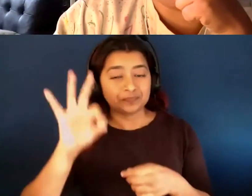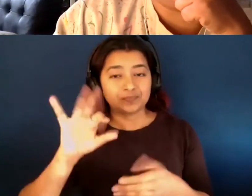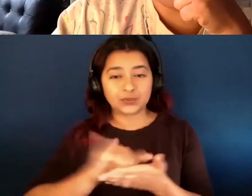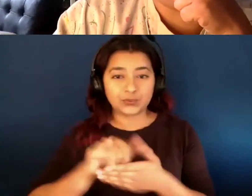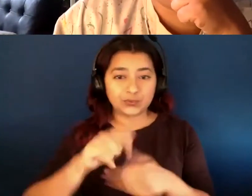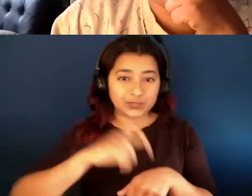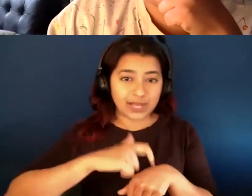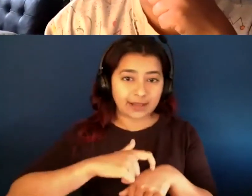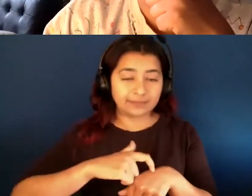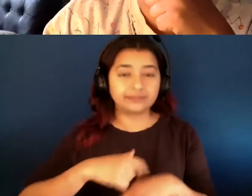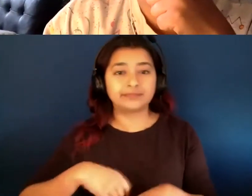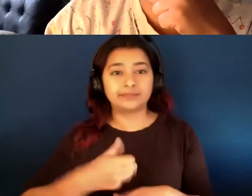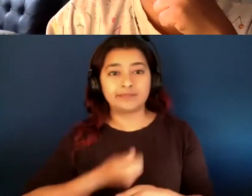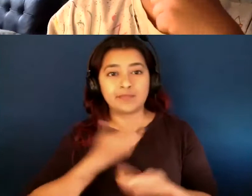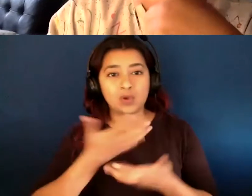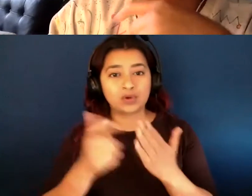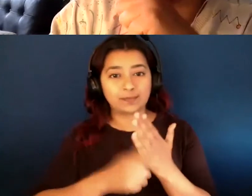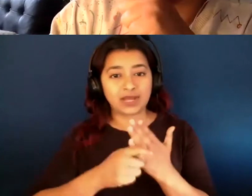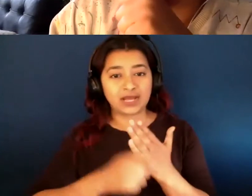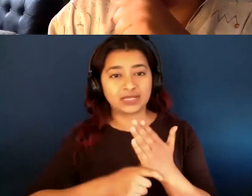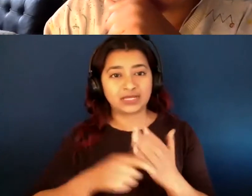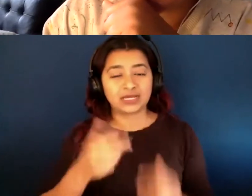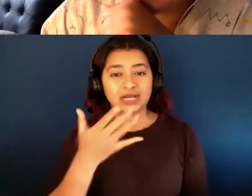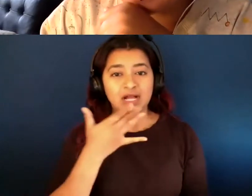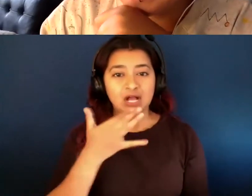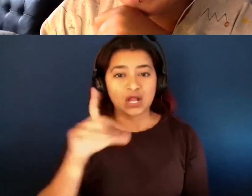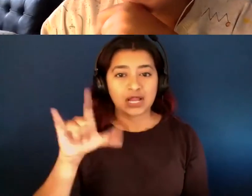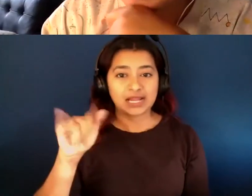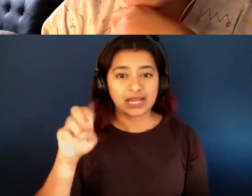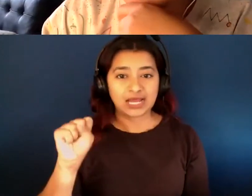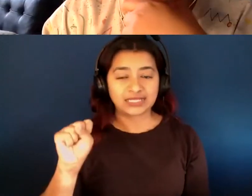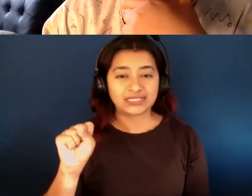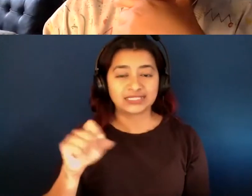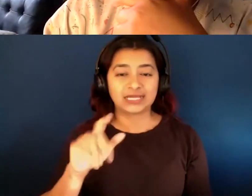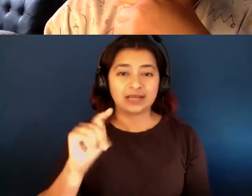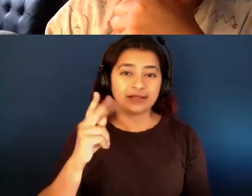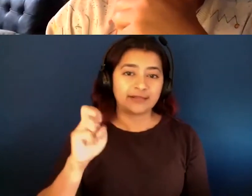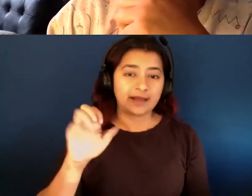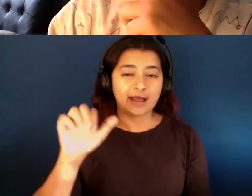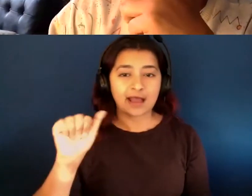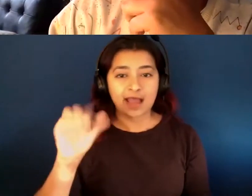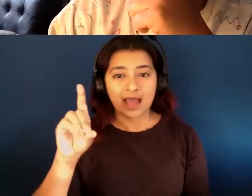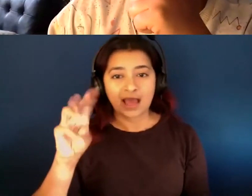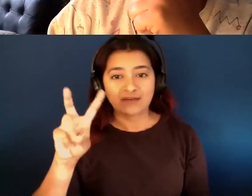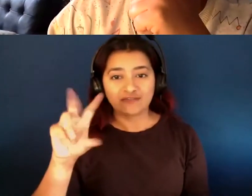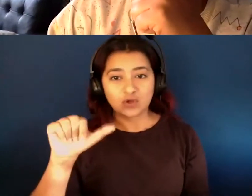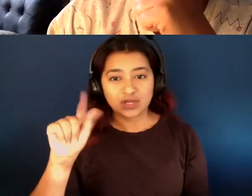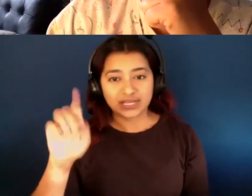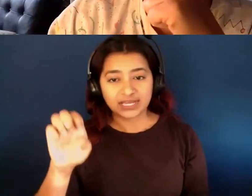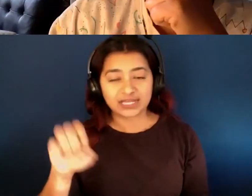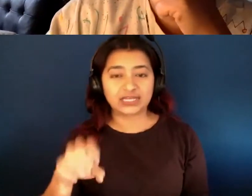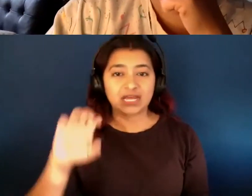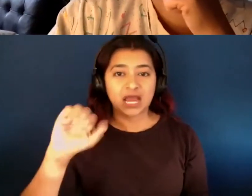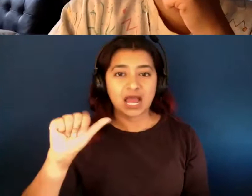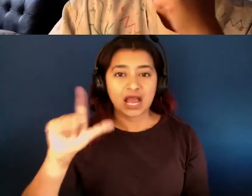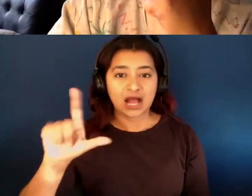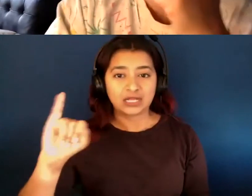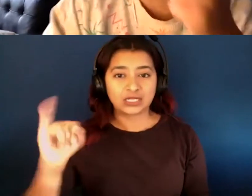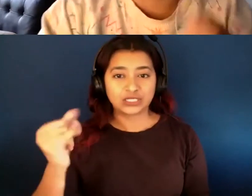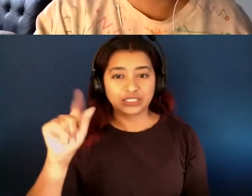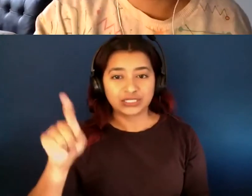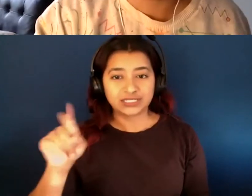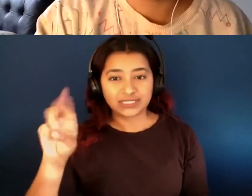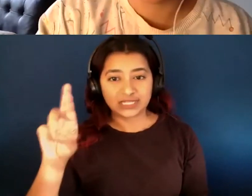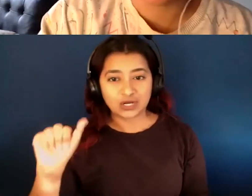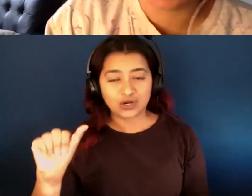Times, Poetry Magazine, Color Lines, The Advocate, Al Jazeera, Nylon, Vogue,